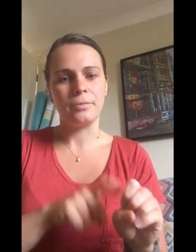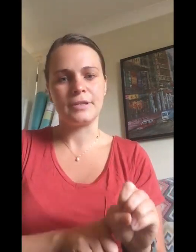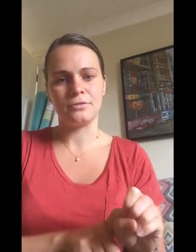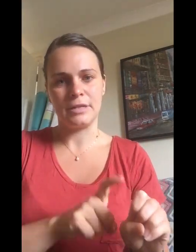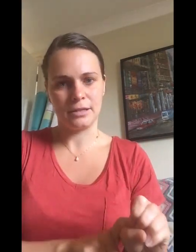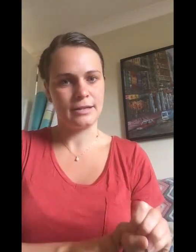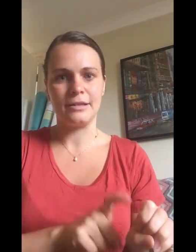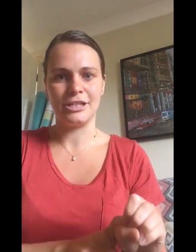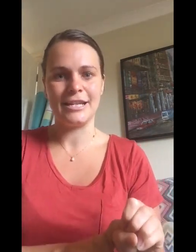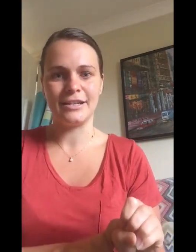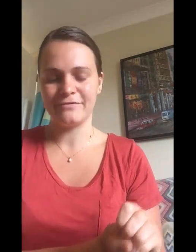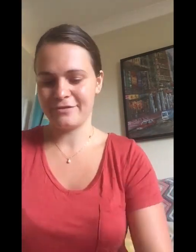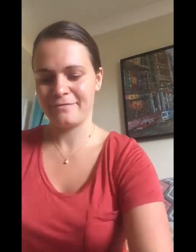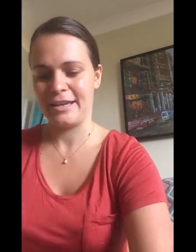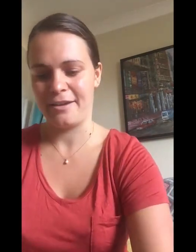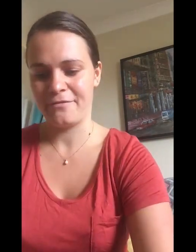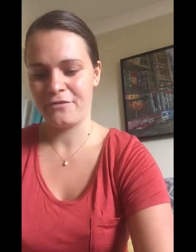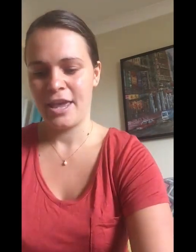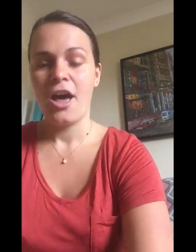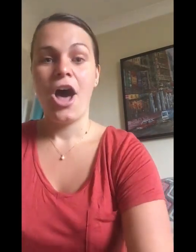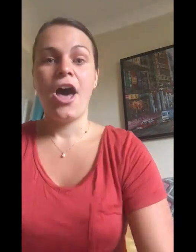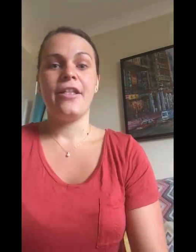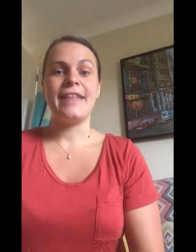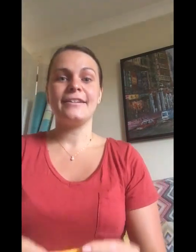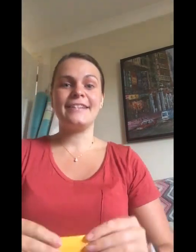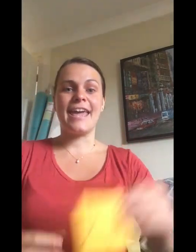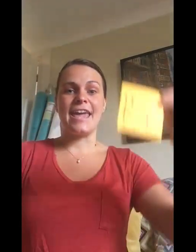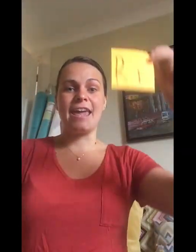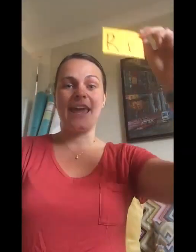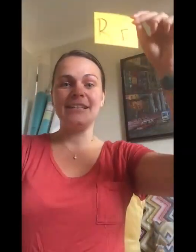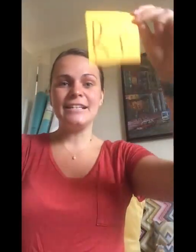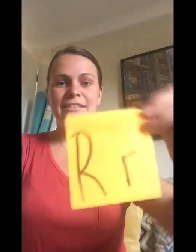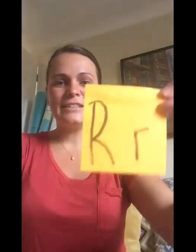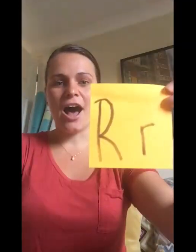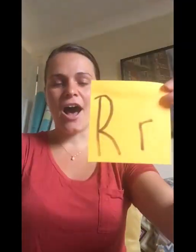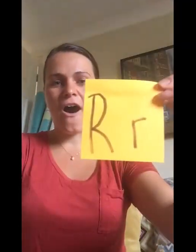there's not many signs that look like that. Okay. Next is